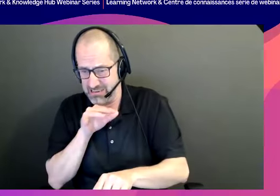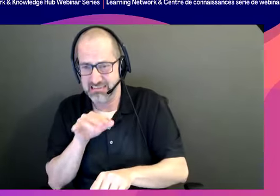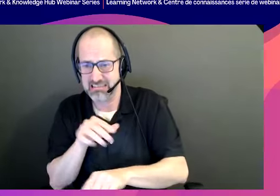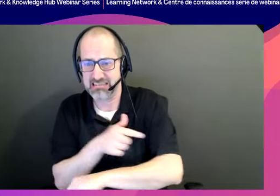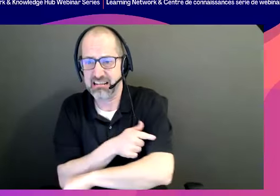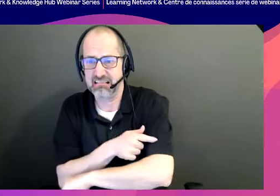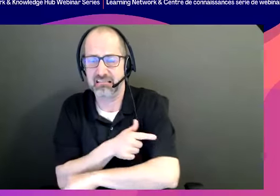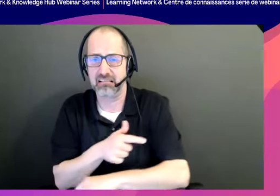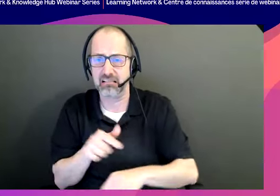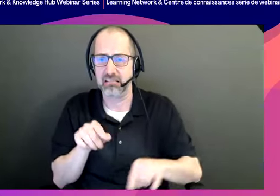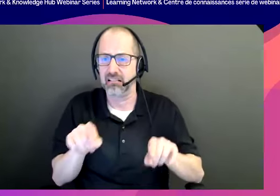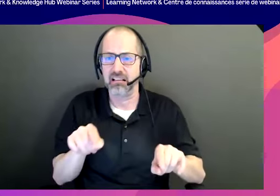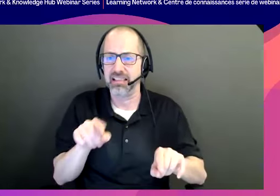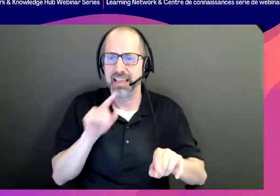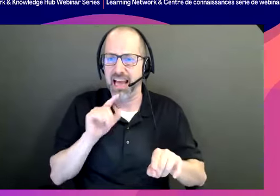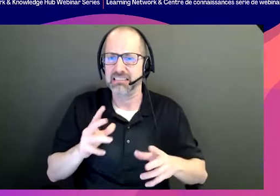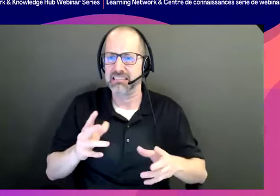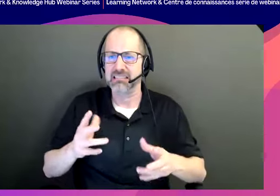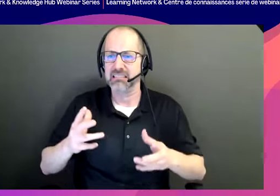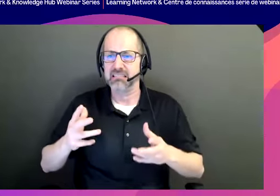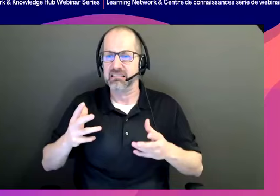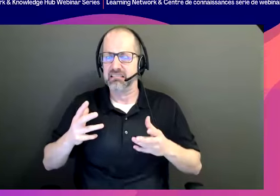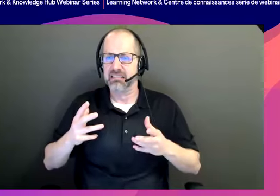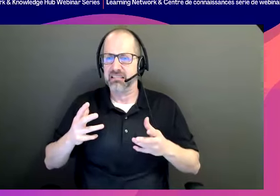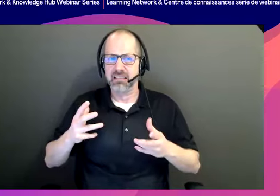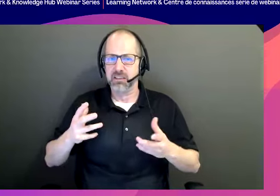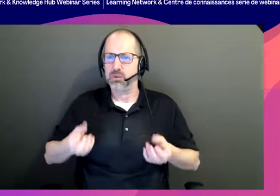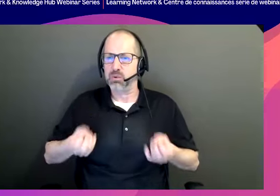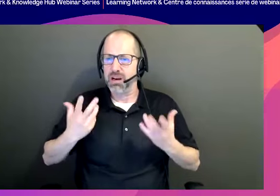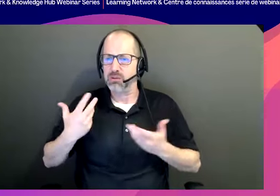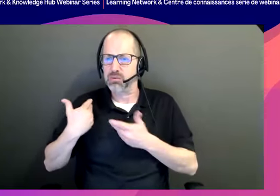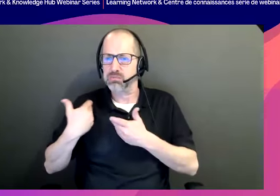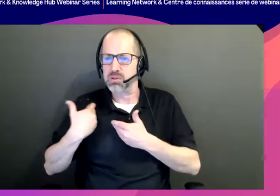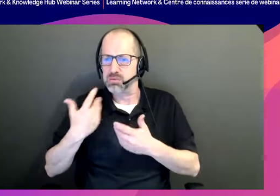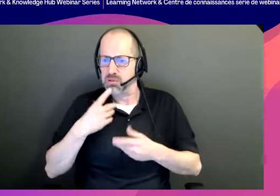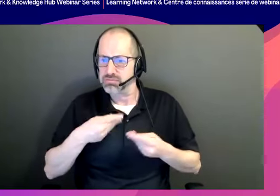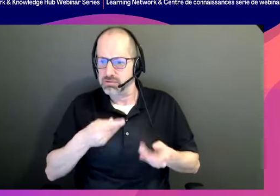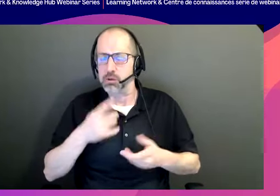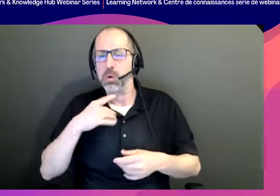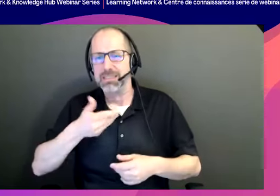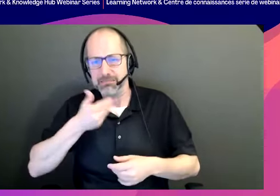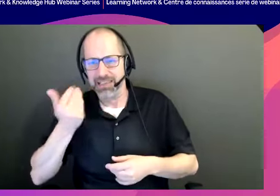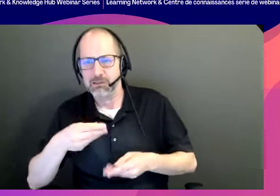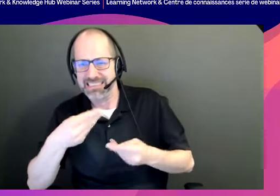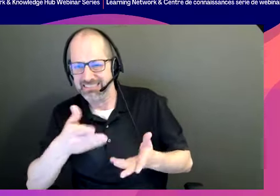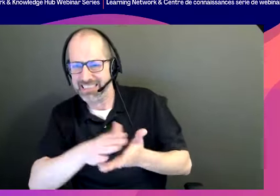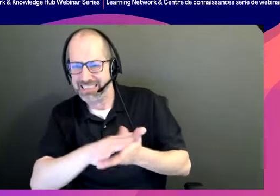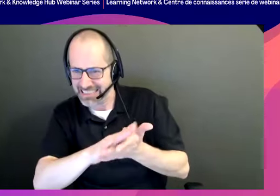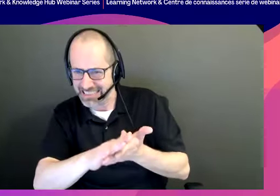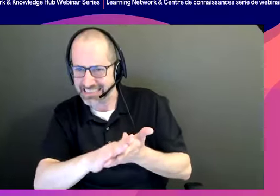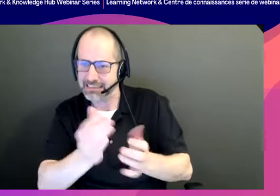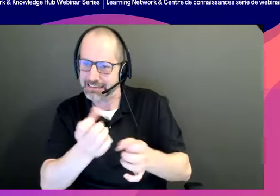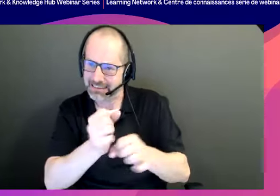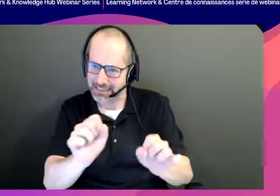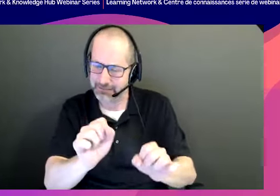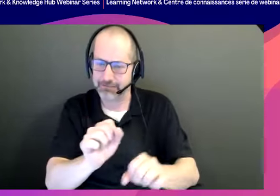to put that risk on her, which often moms do have to do. Going into,